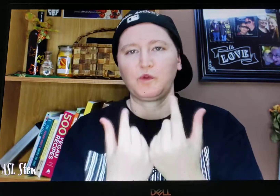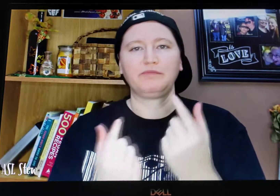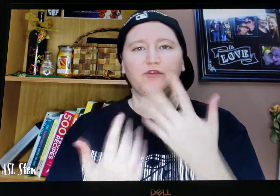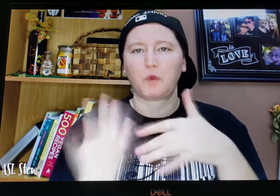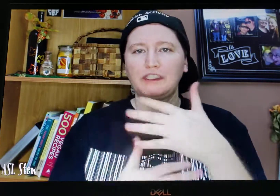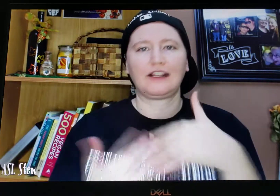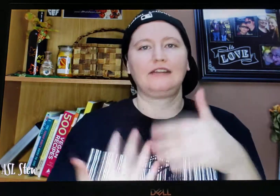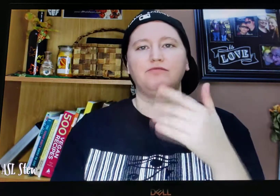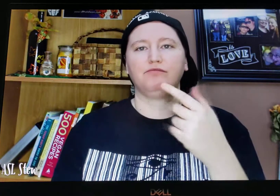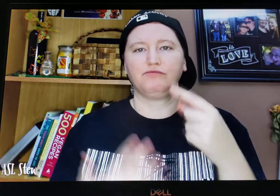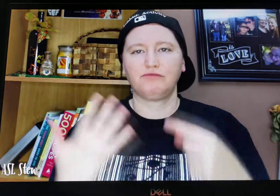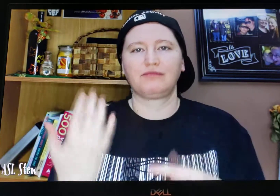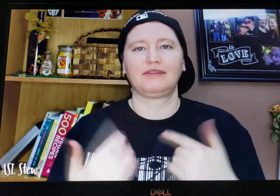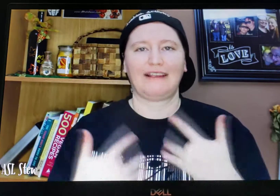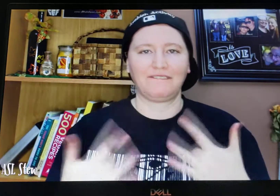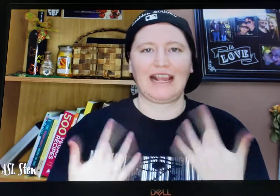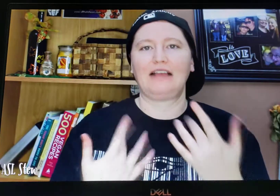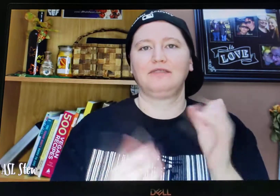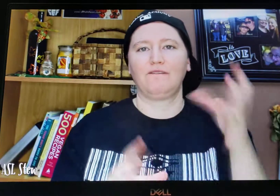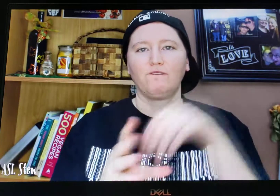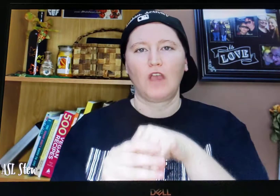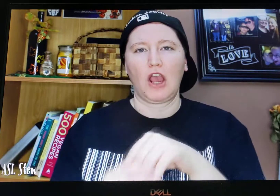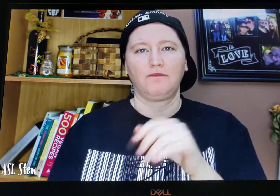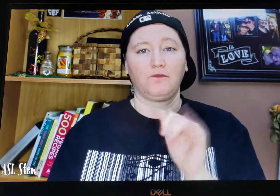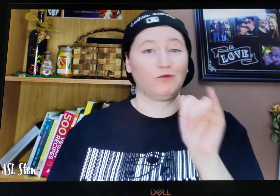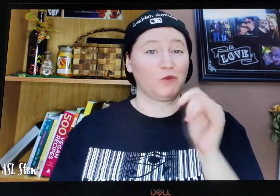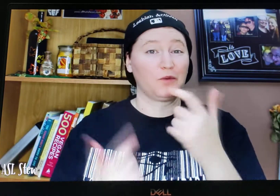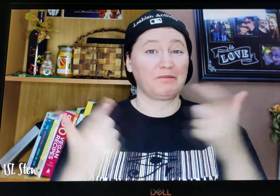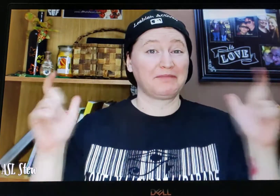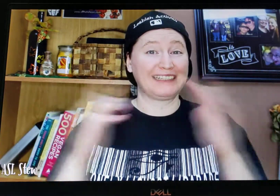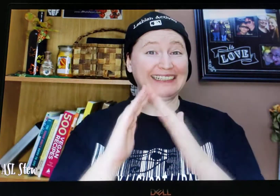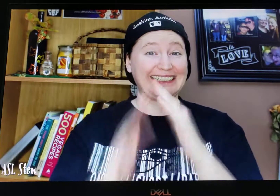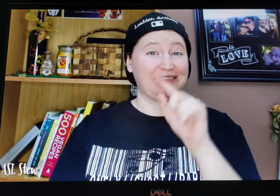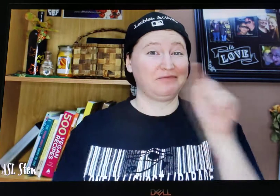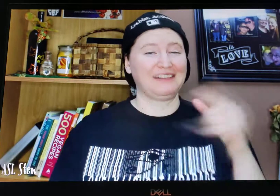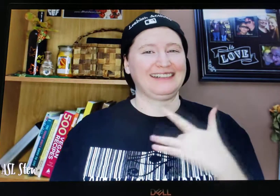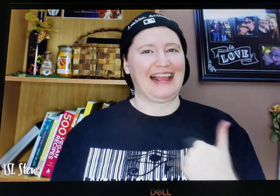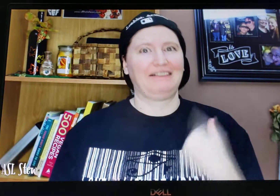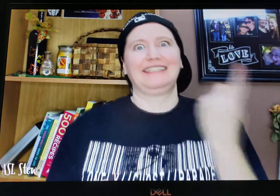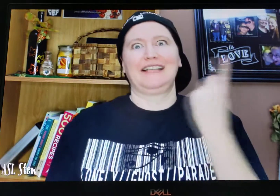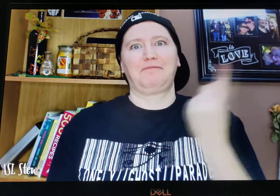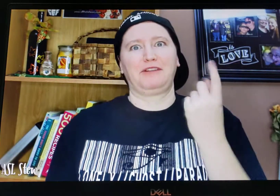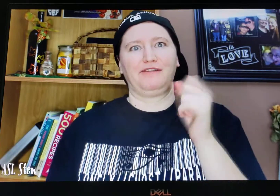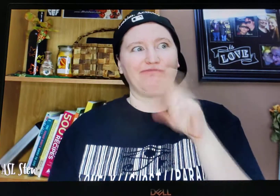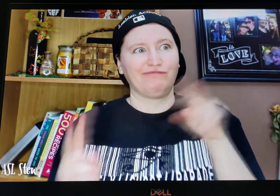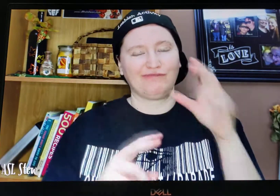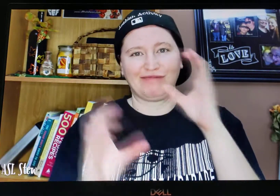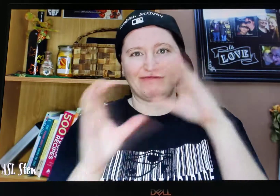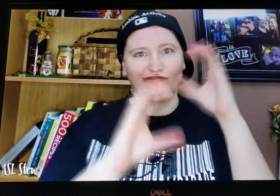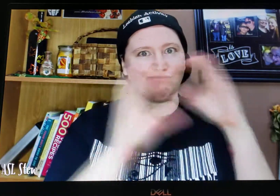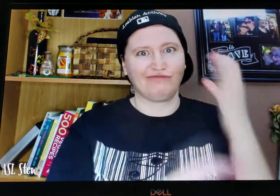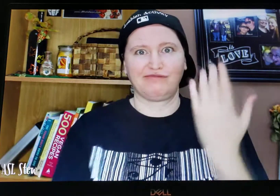And these places where there's a lot of deaf people, they have lots of events and community organizations where